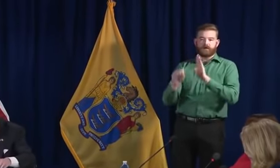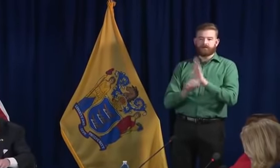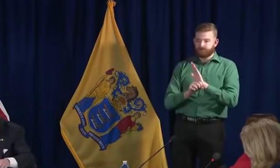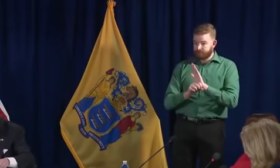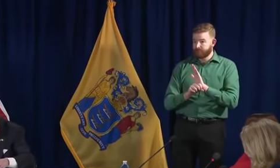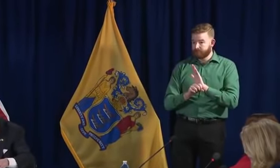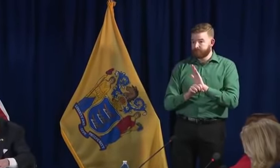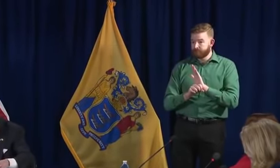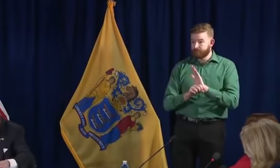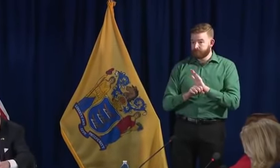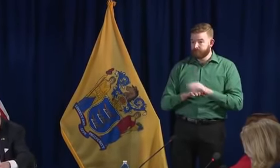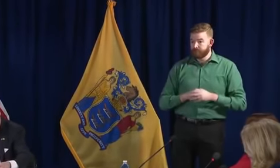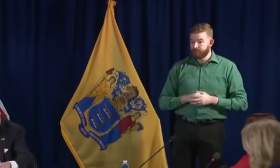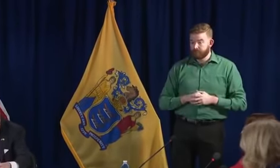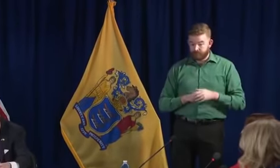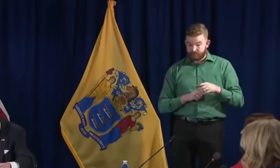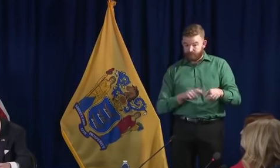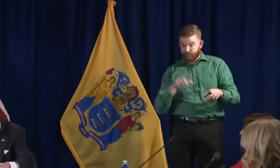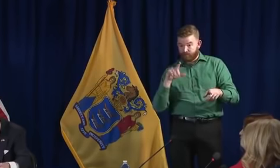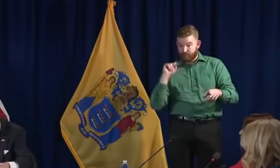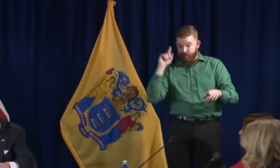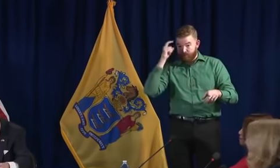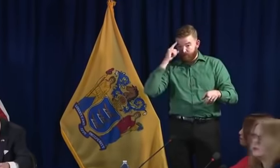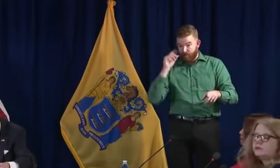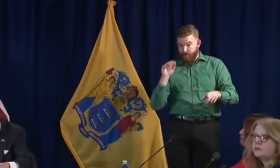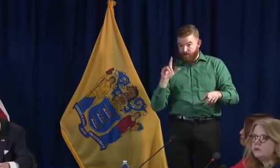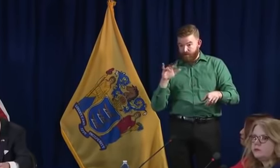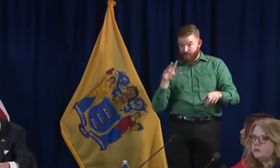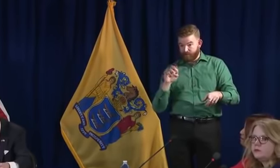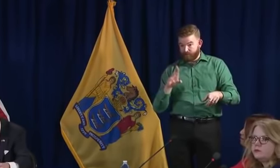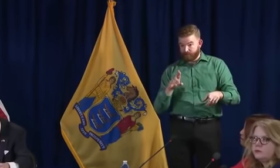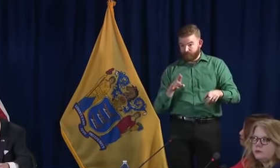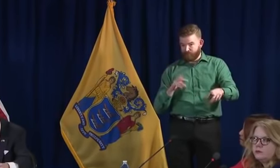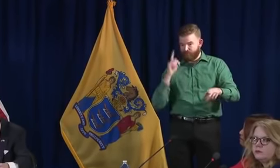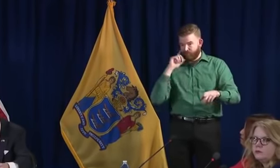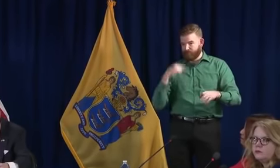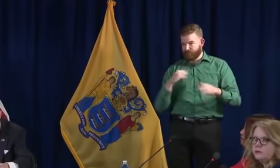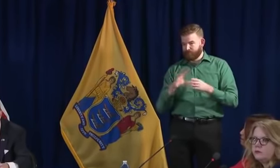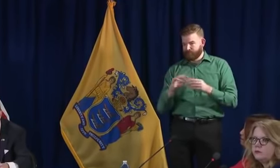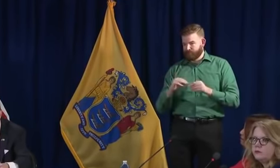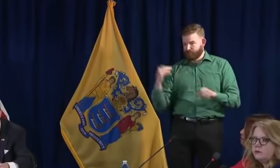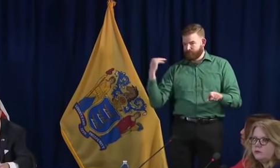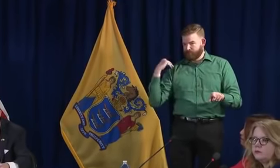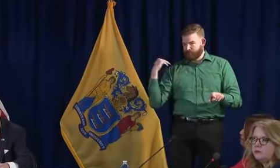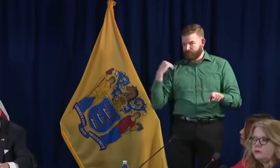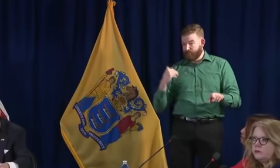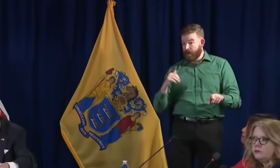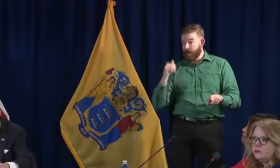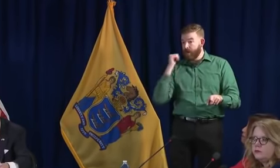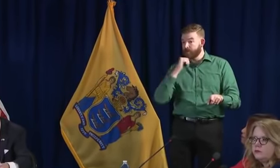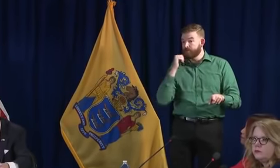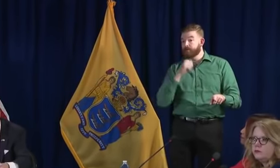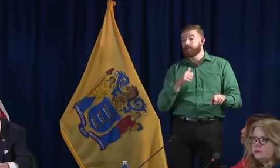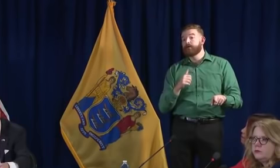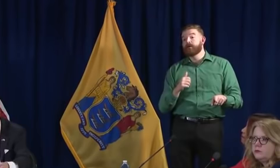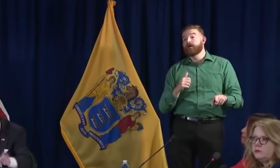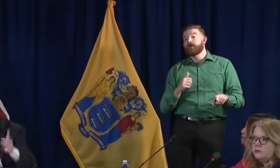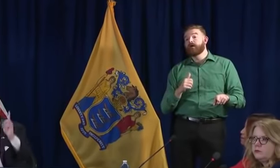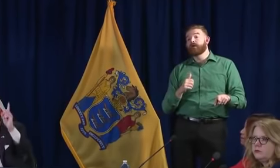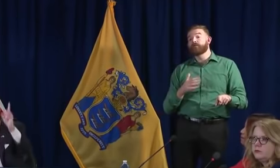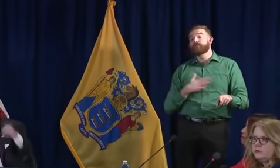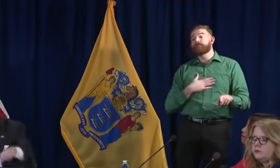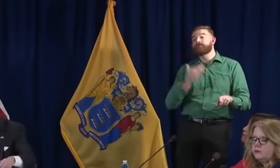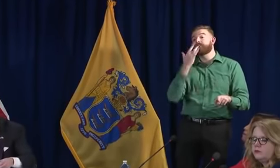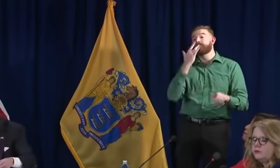I know they've certainly lifted my spirits, and I live every day with my favorite scripture in my heart, 2 Timothy chapter 1, verse